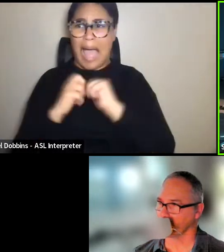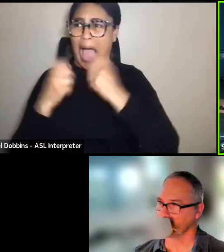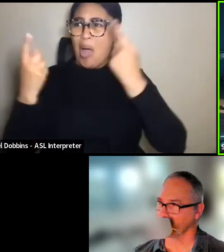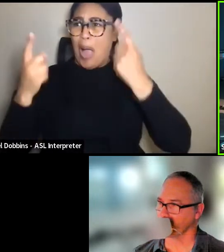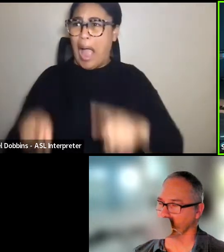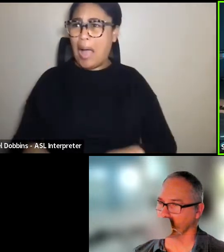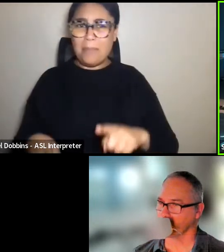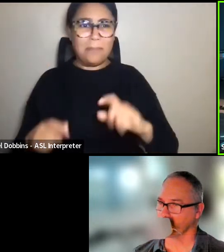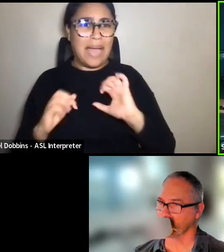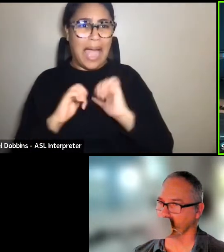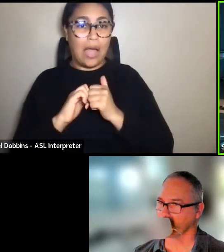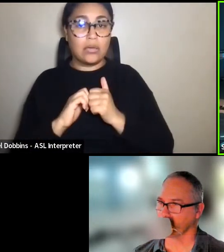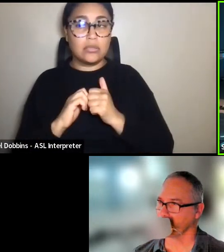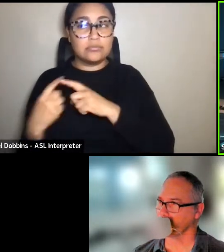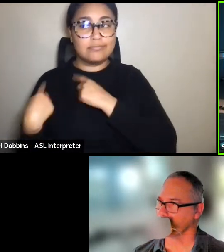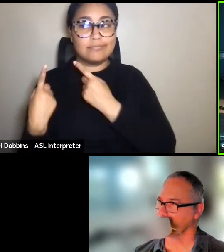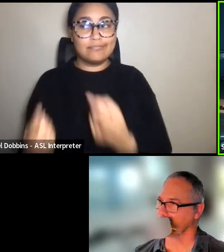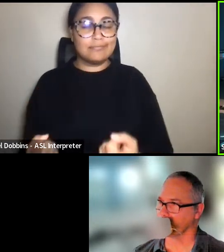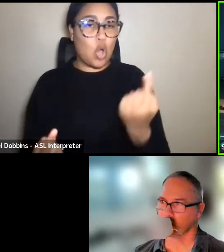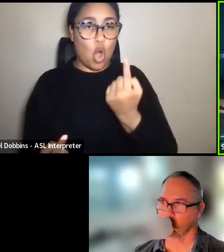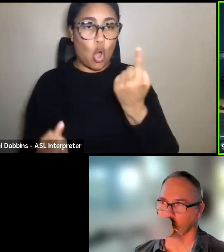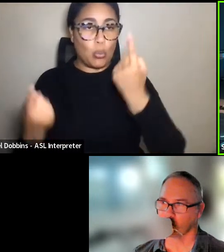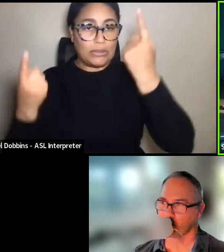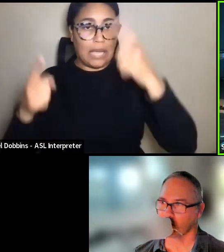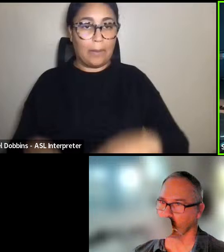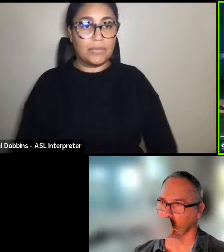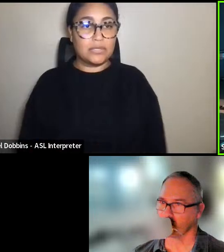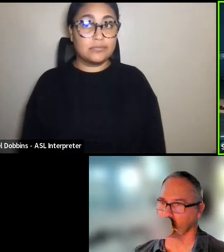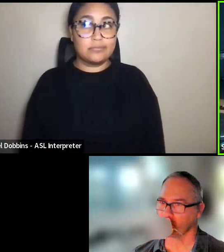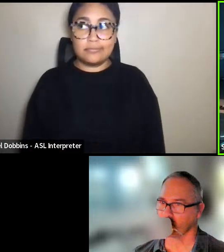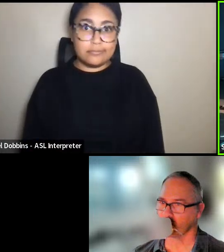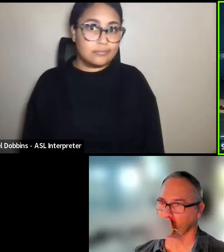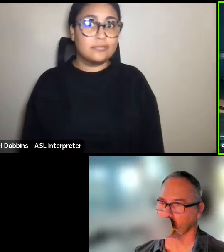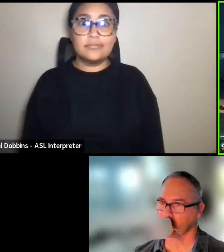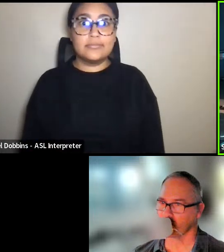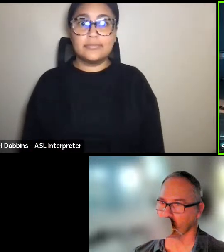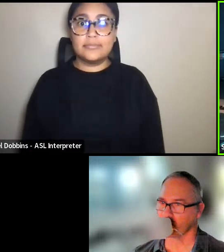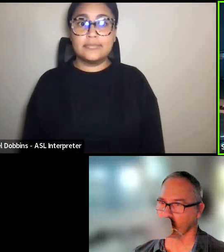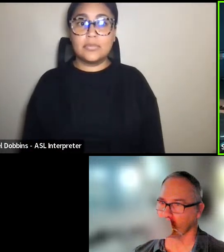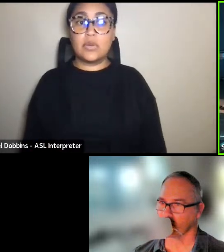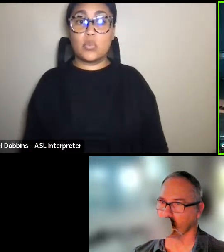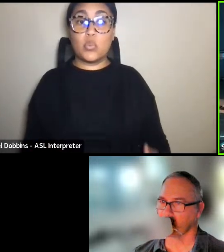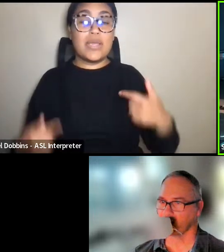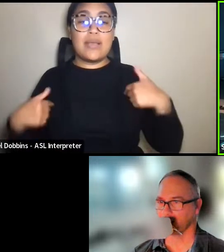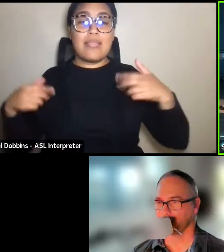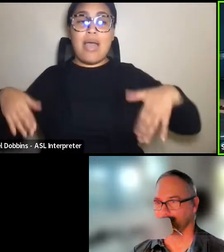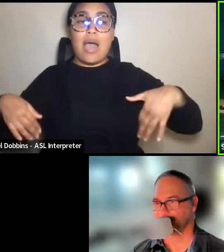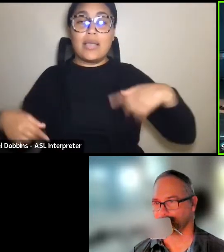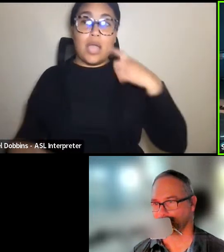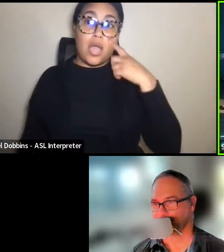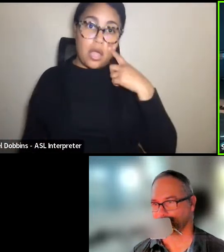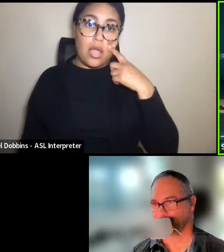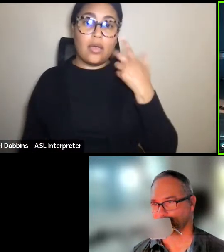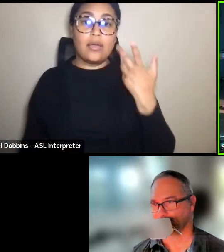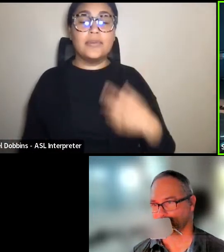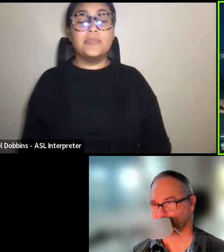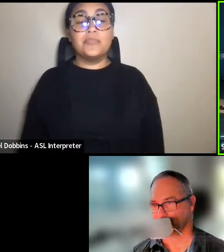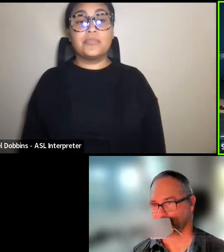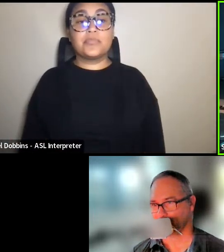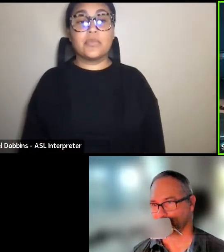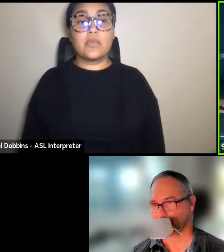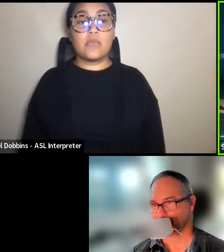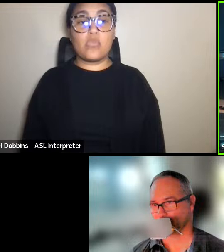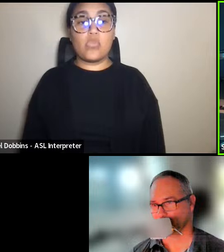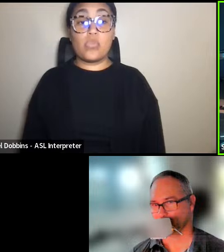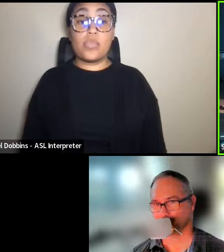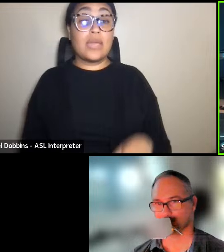And because it's always happened. Yeah. Yeah. Right. Because it's all, we just haven't looked. The same thing in